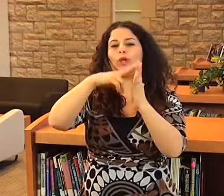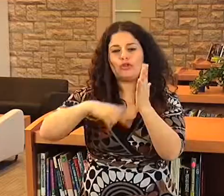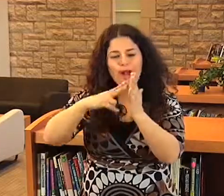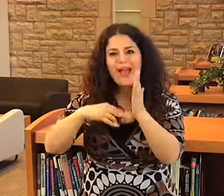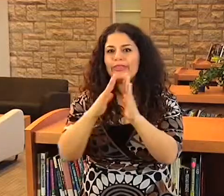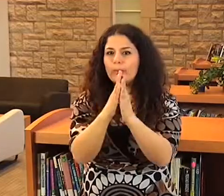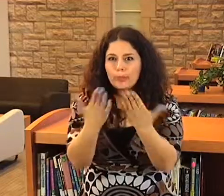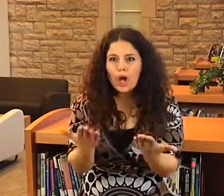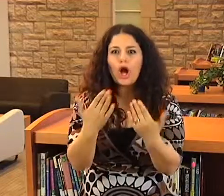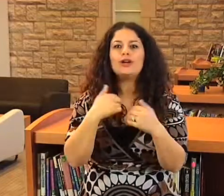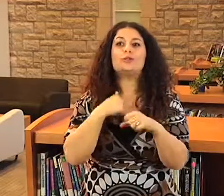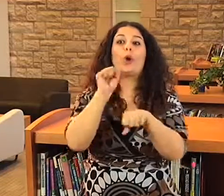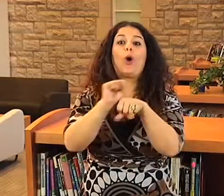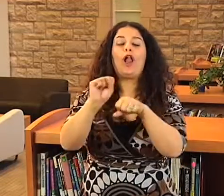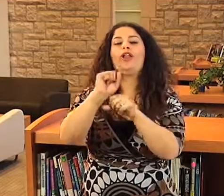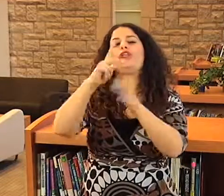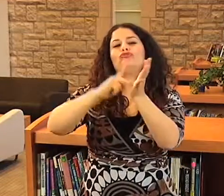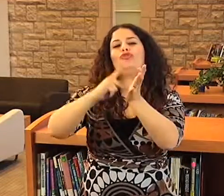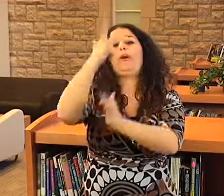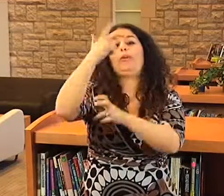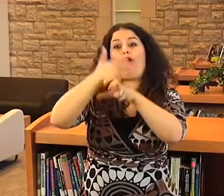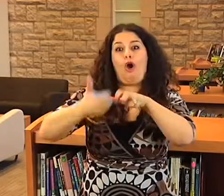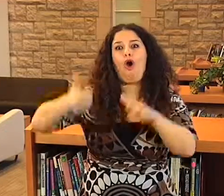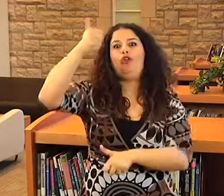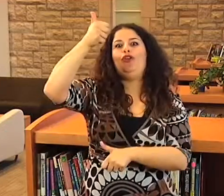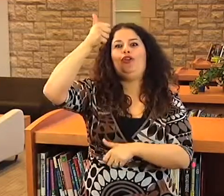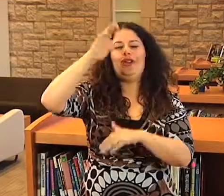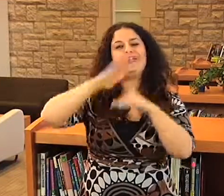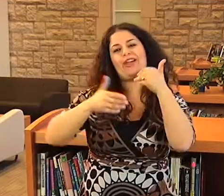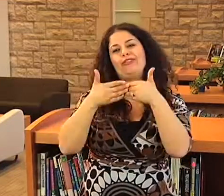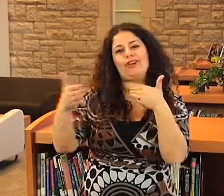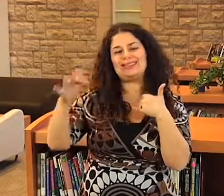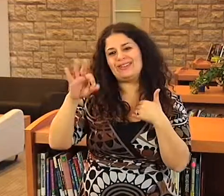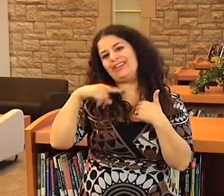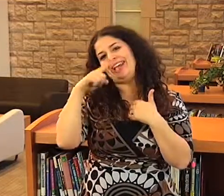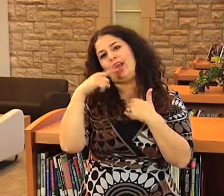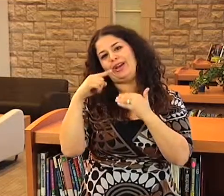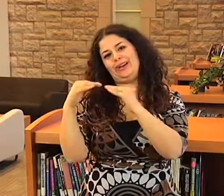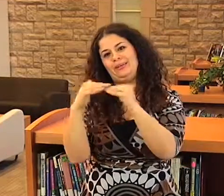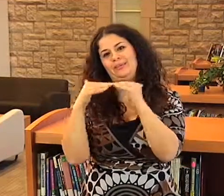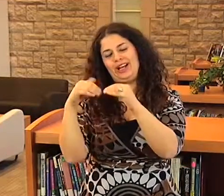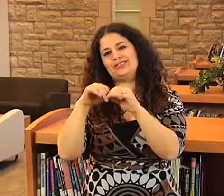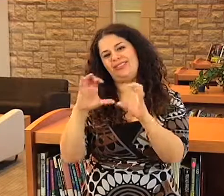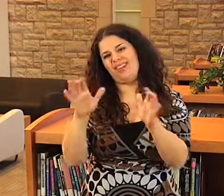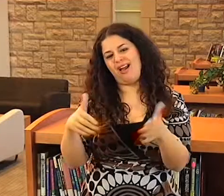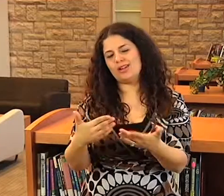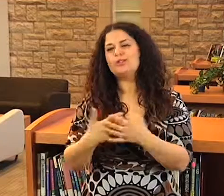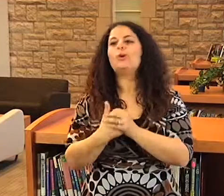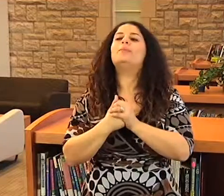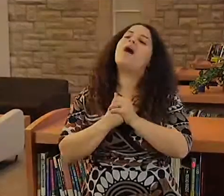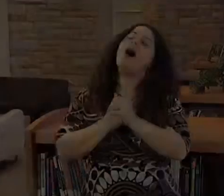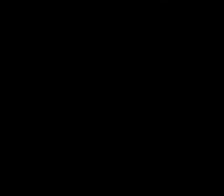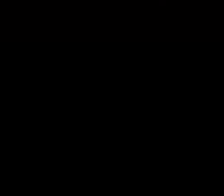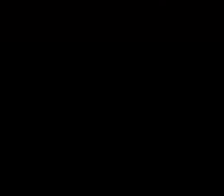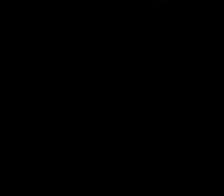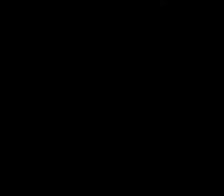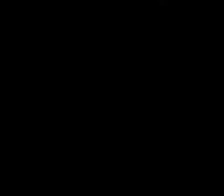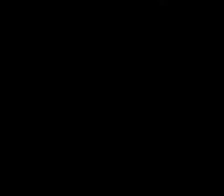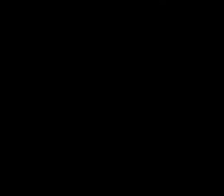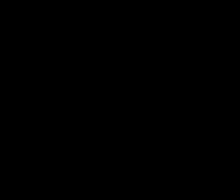Again, we could read the content before that class, and that made it really triply as difficult as